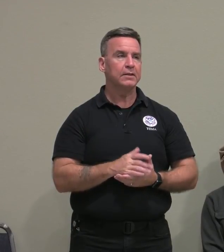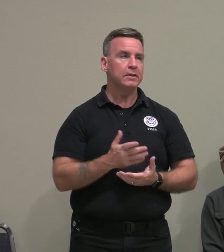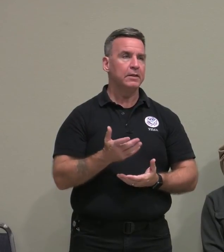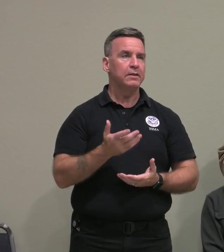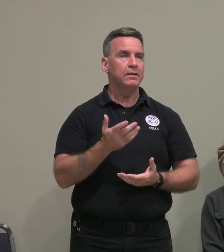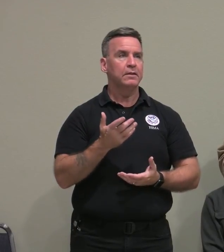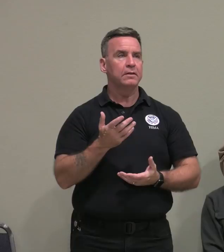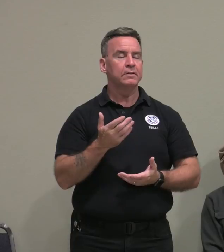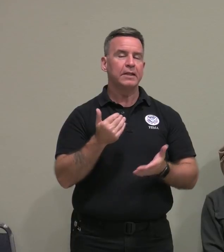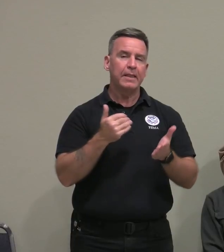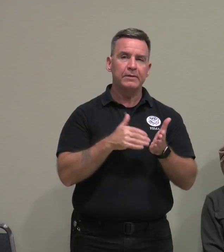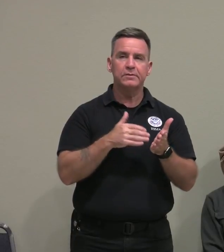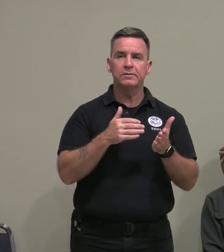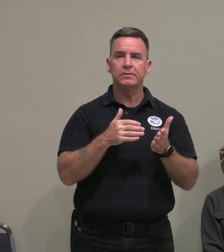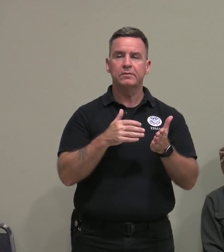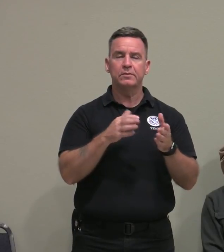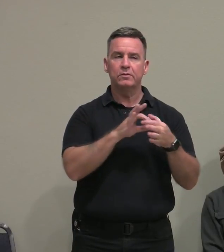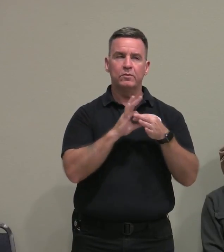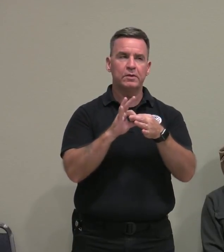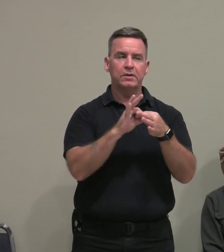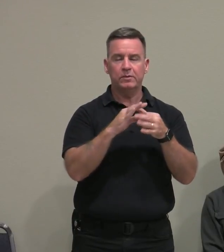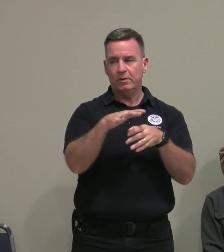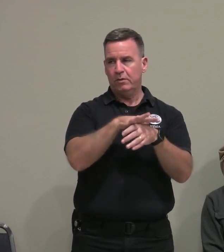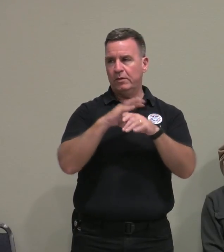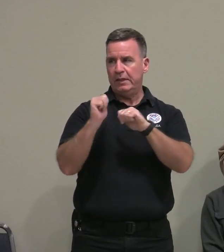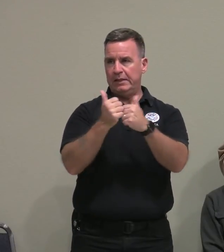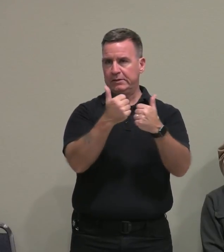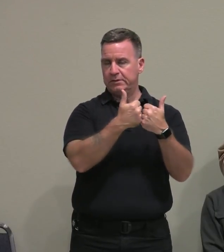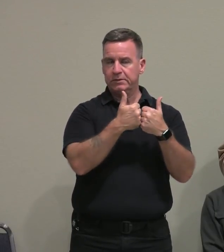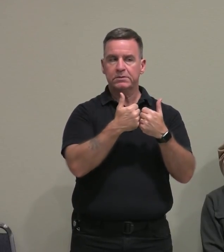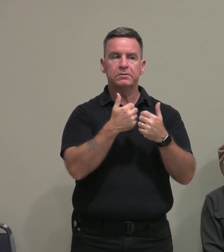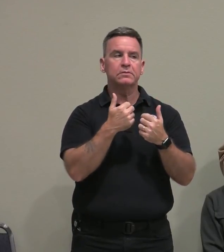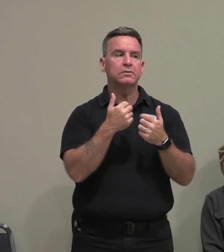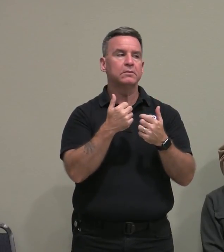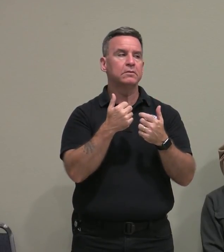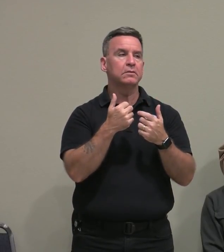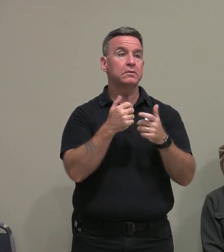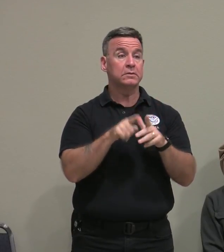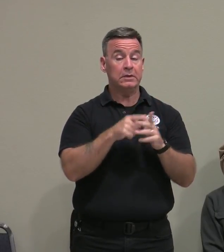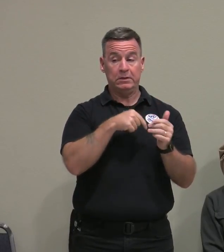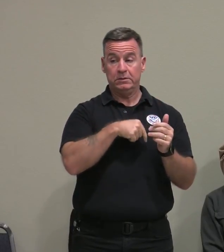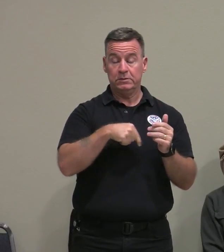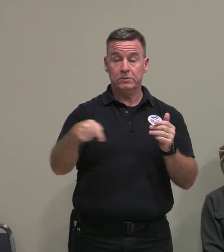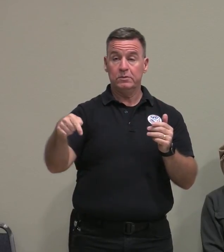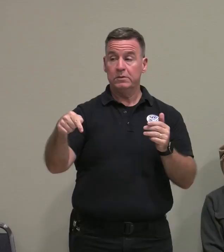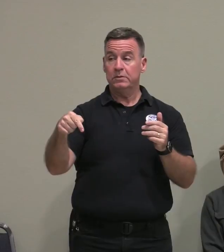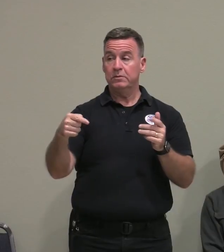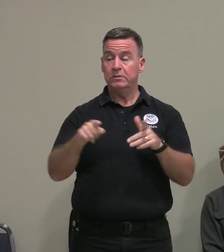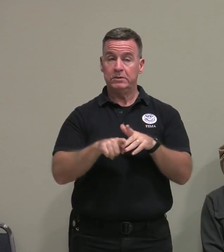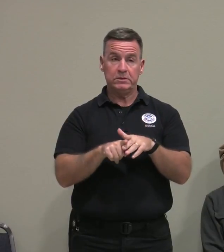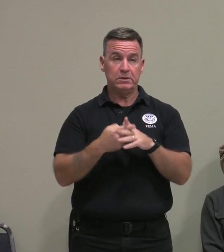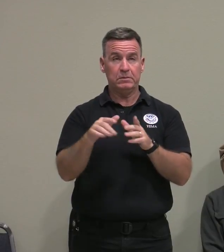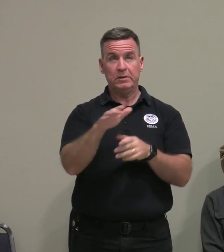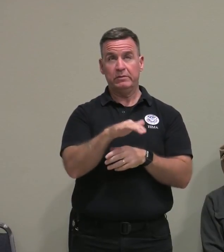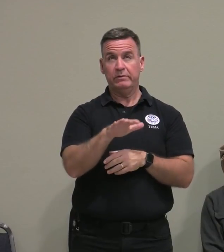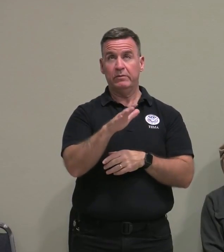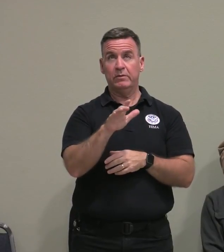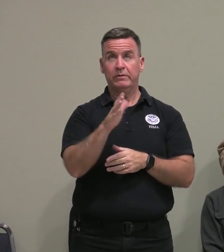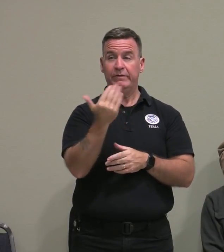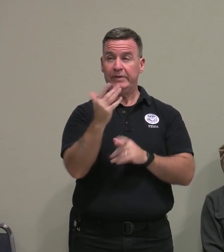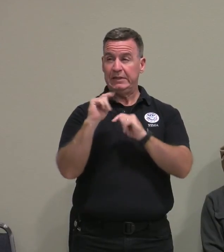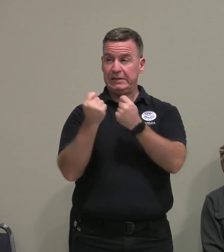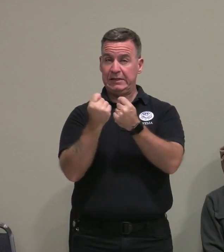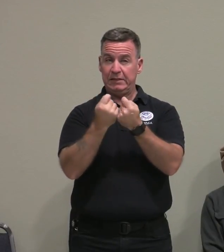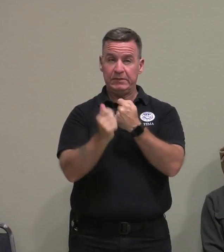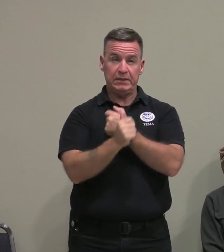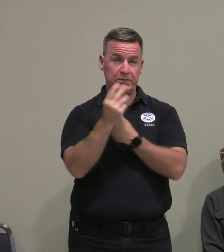And again, we're coordinating with local agencies. Beginning this week, we started with approximately 15 teams,